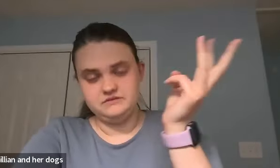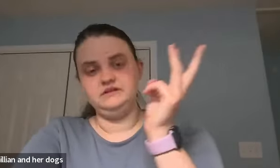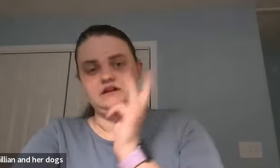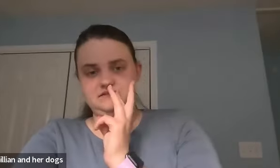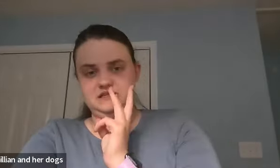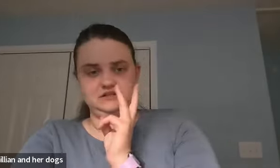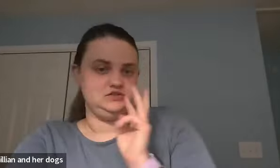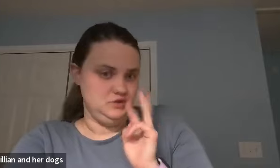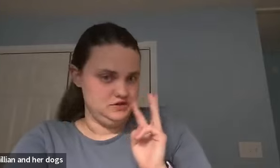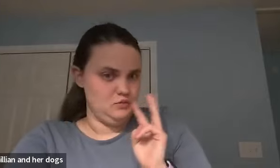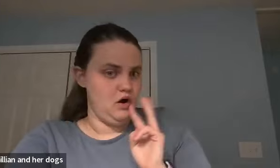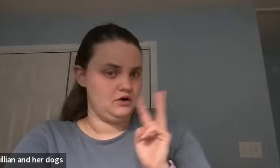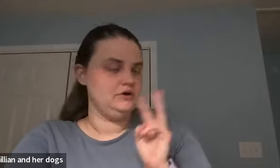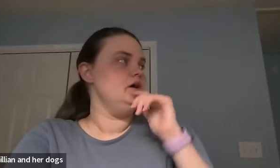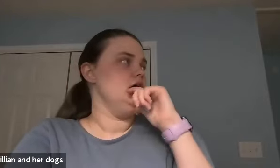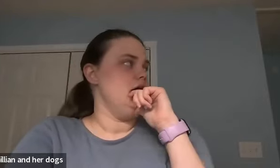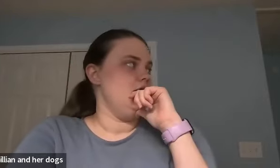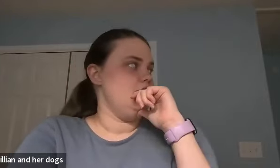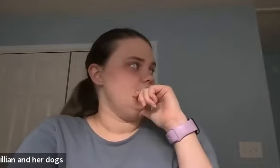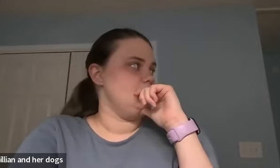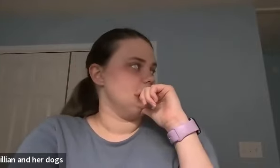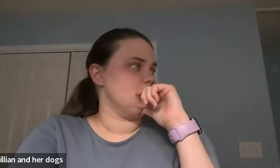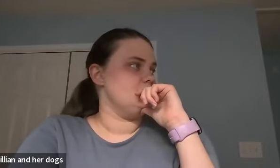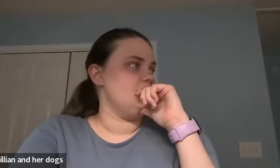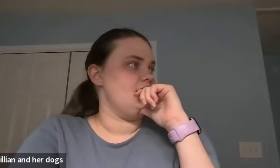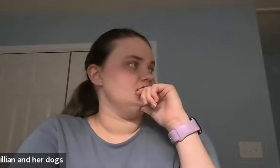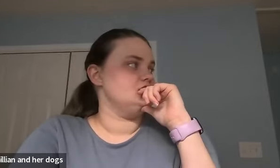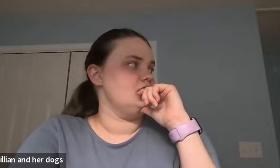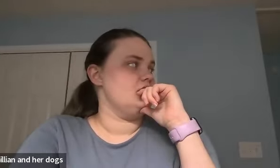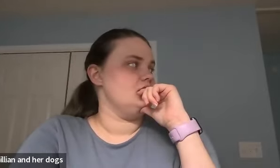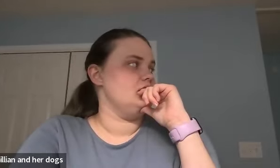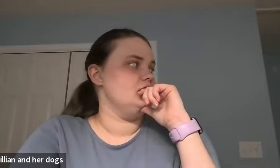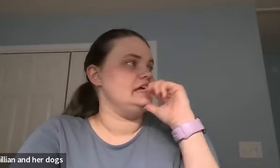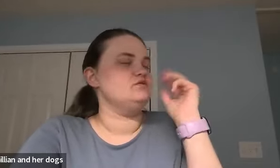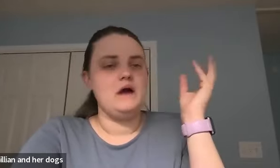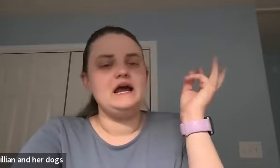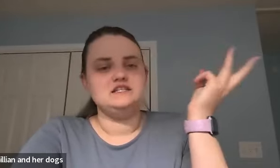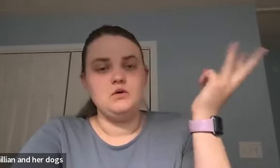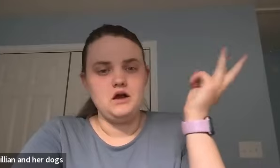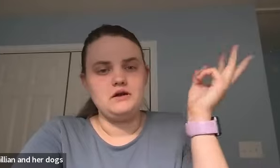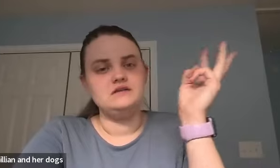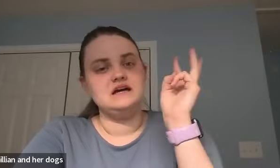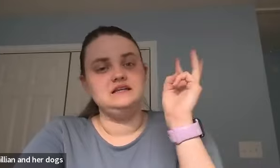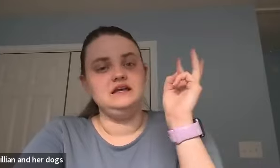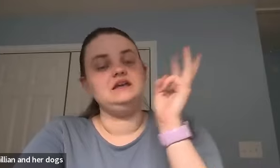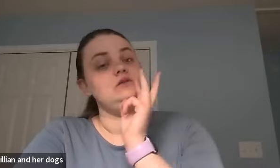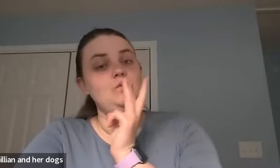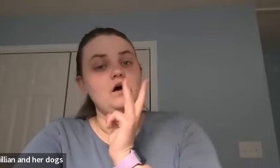fountain. I've seen just using water. If you're talking about it's wet, I saw water outside,